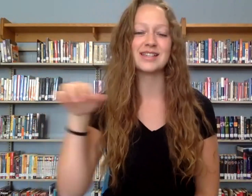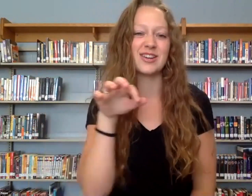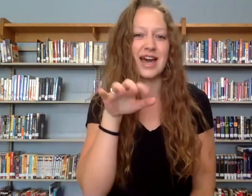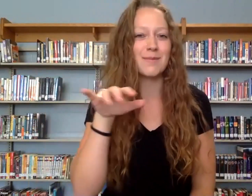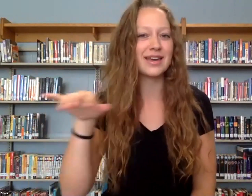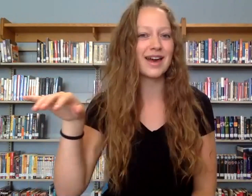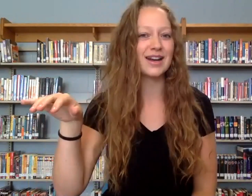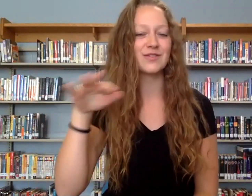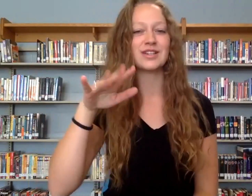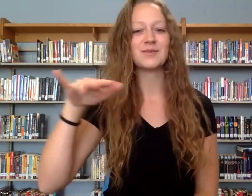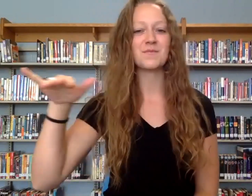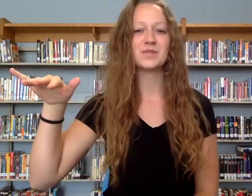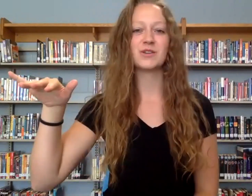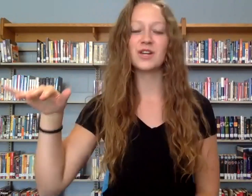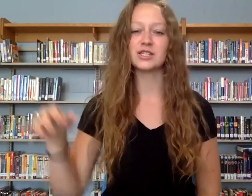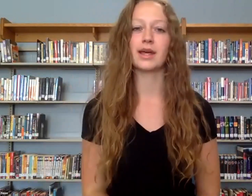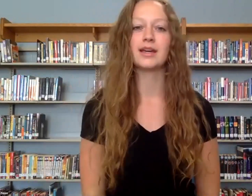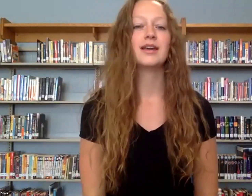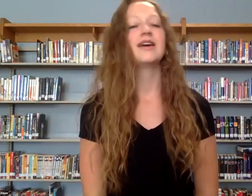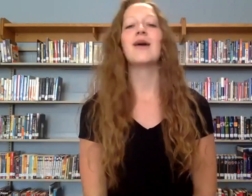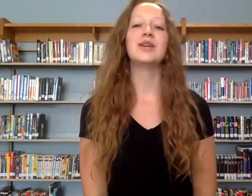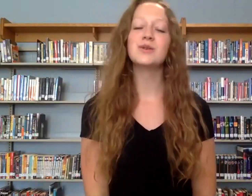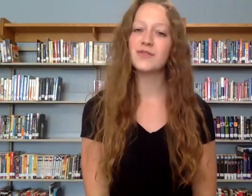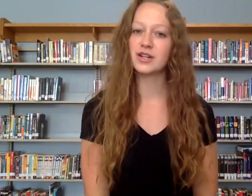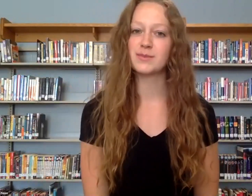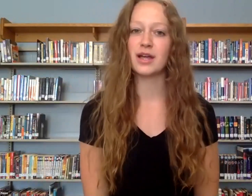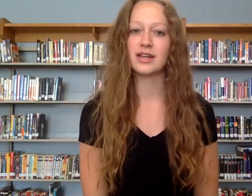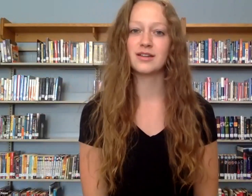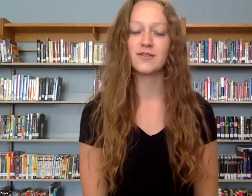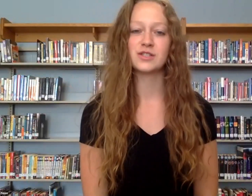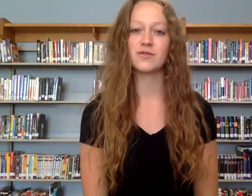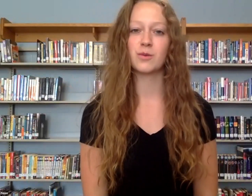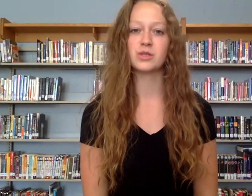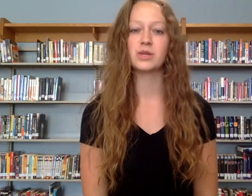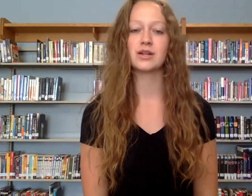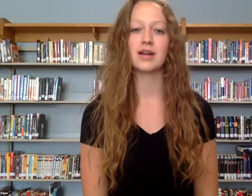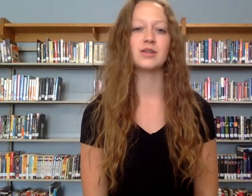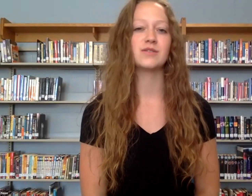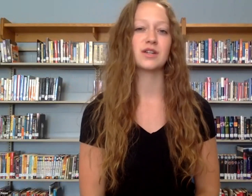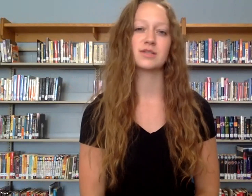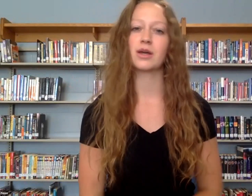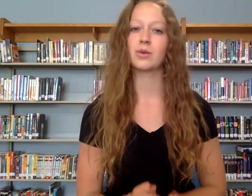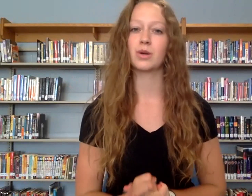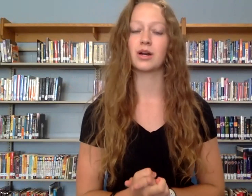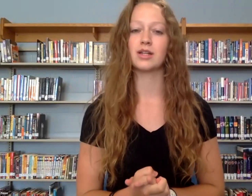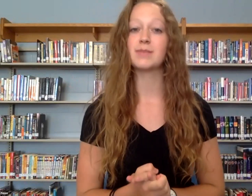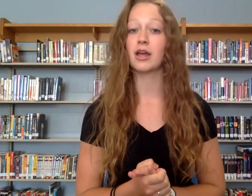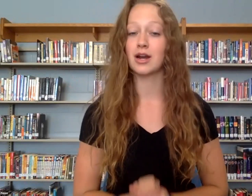like you're typing, kind of. So finger spelling. And we use finger spelling. First and foremost, we learned how to use finger spelling when we're spelling our